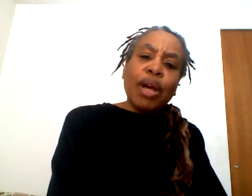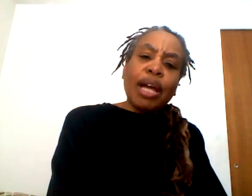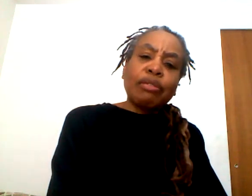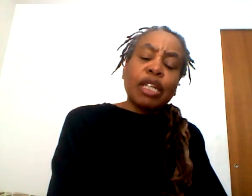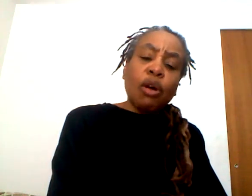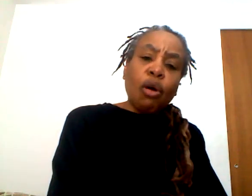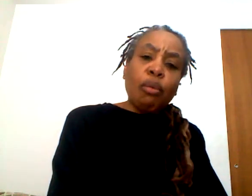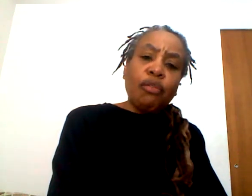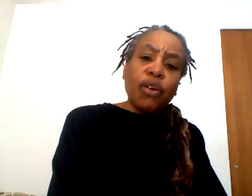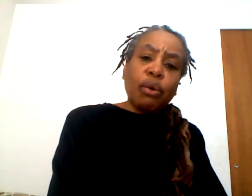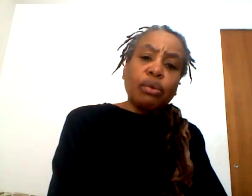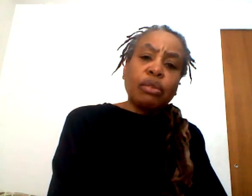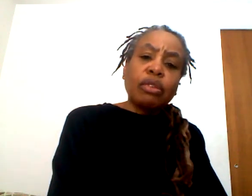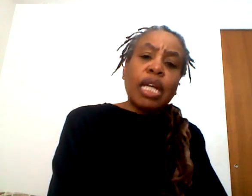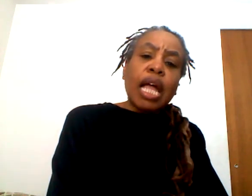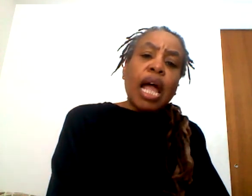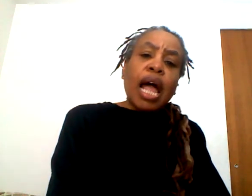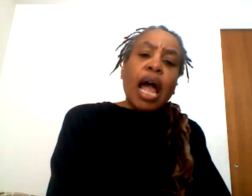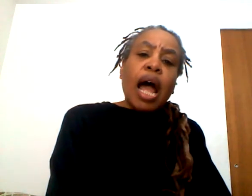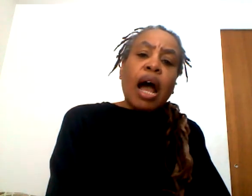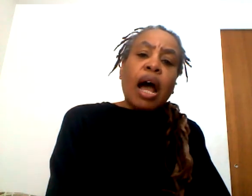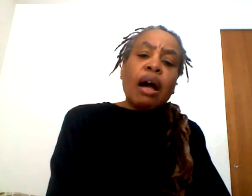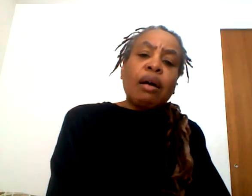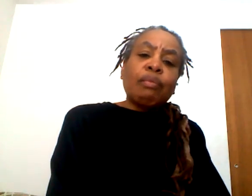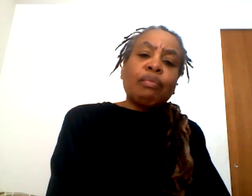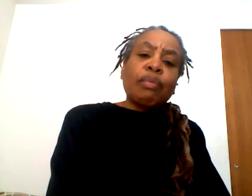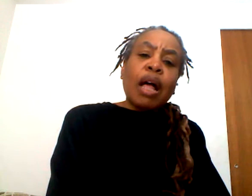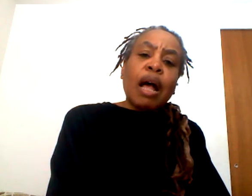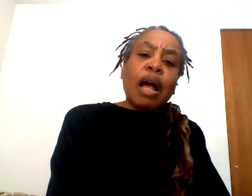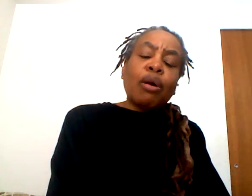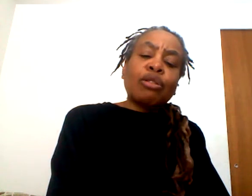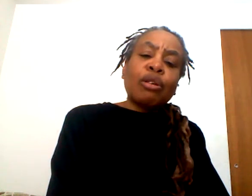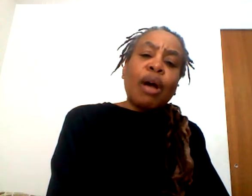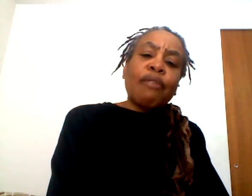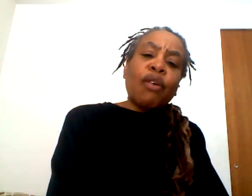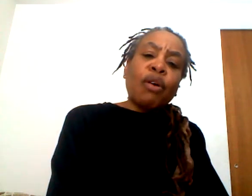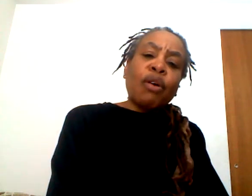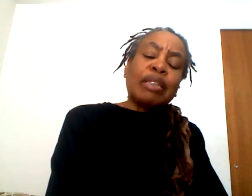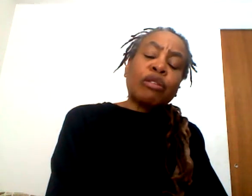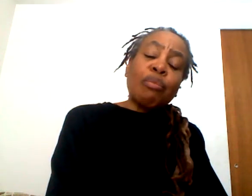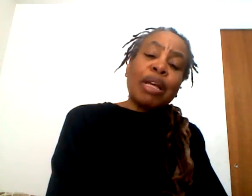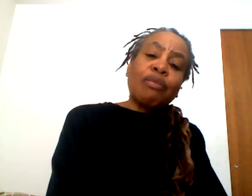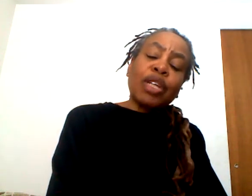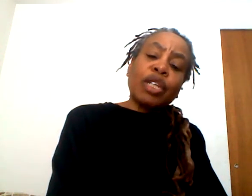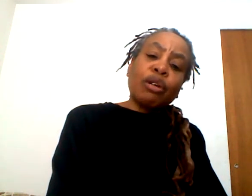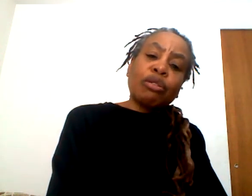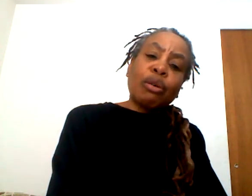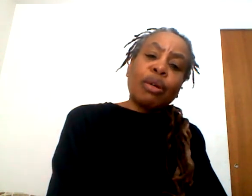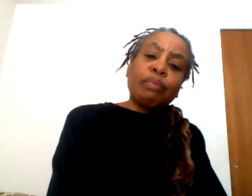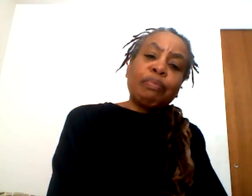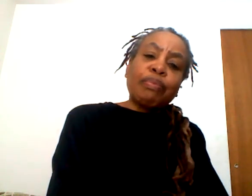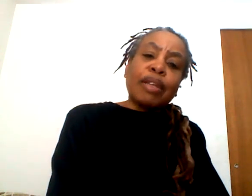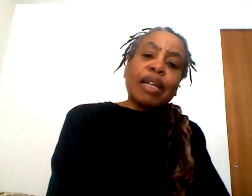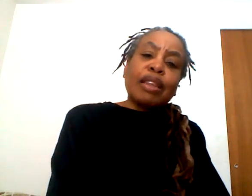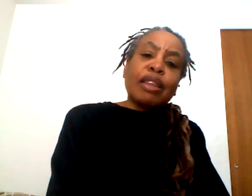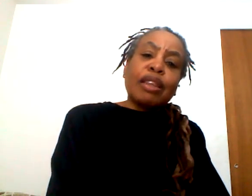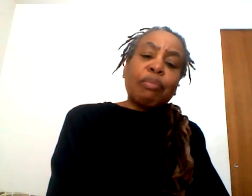homographs and homophones. I've also made videos on the